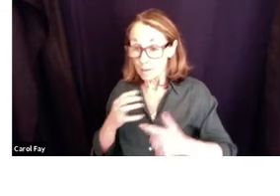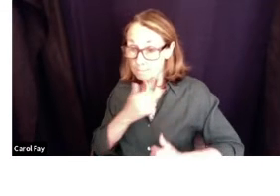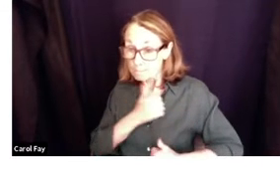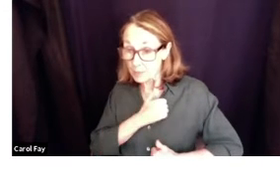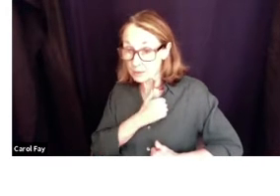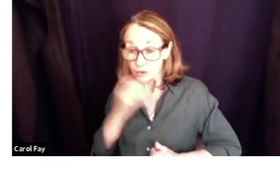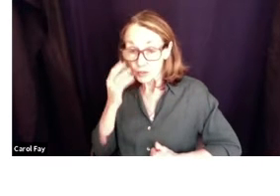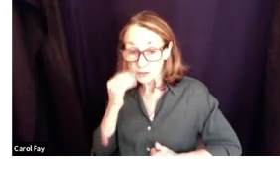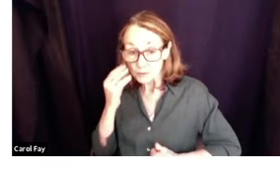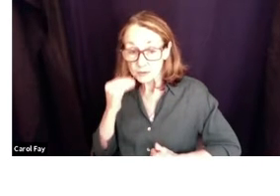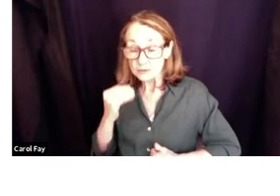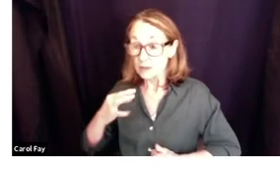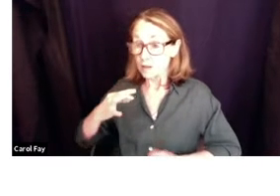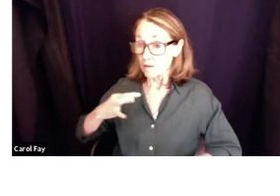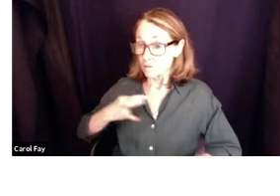experience.